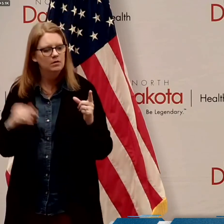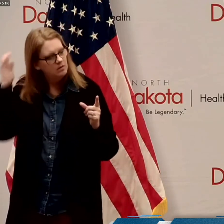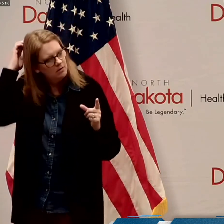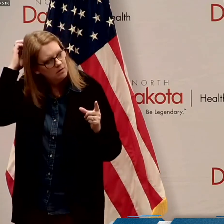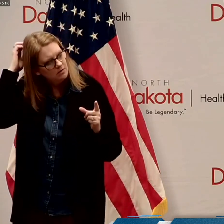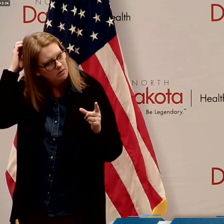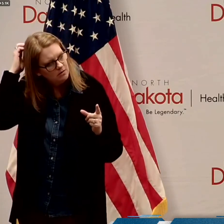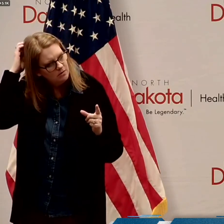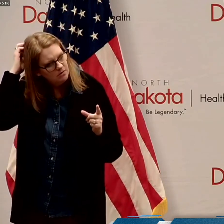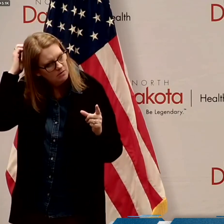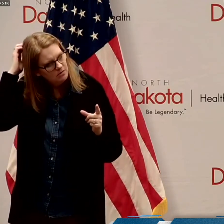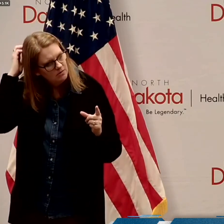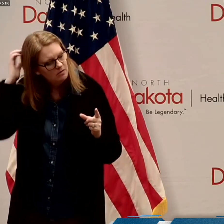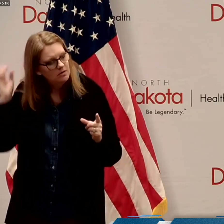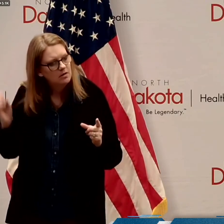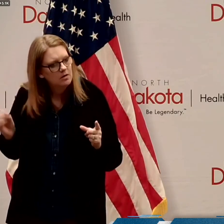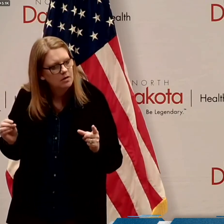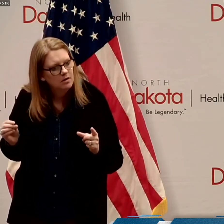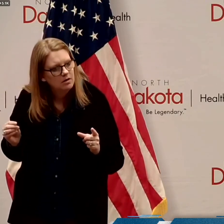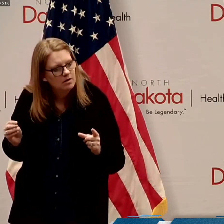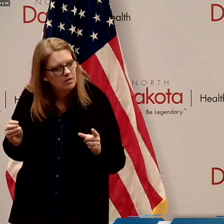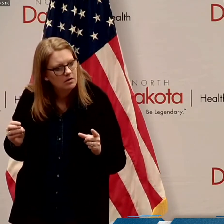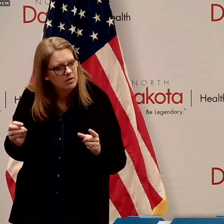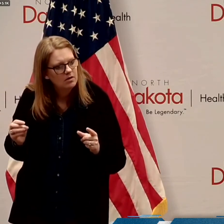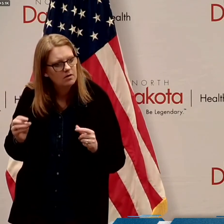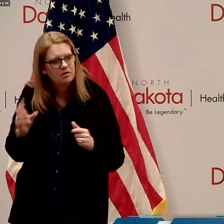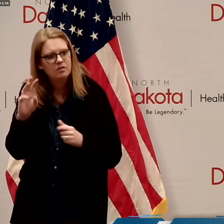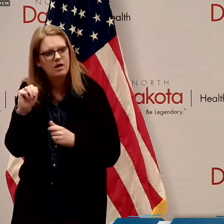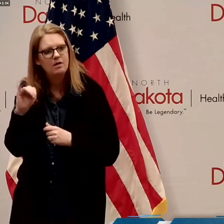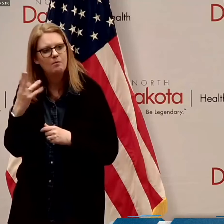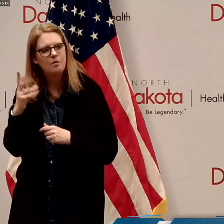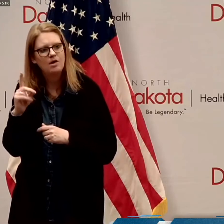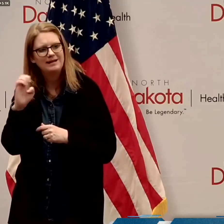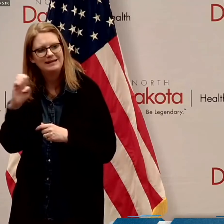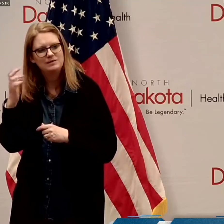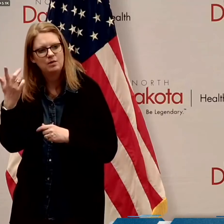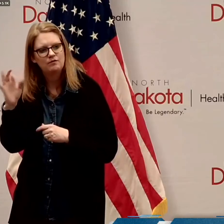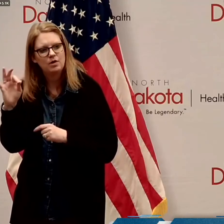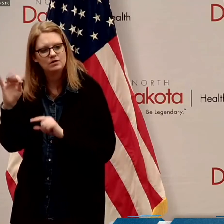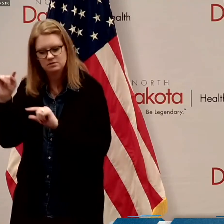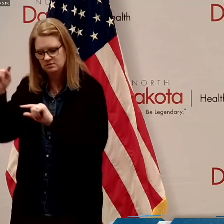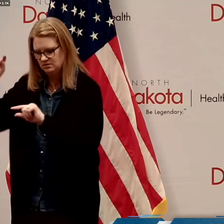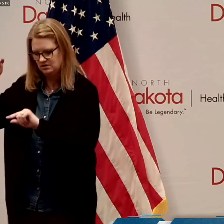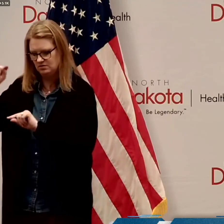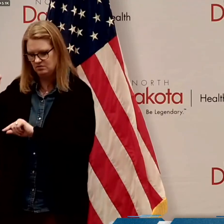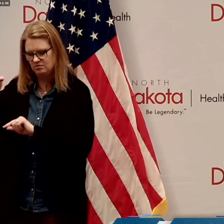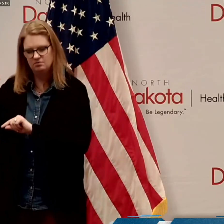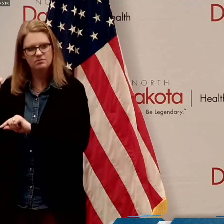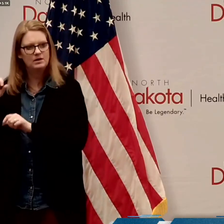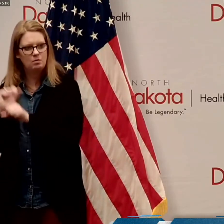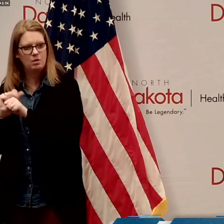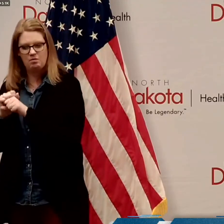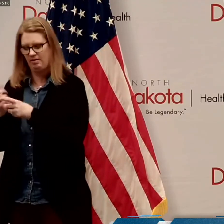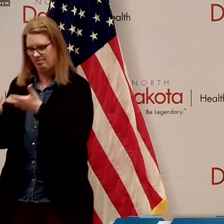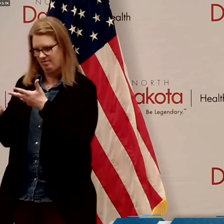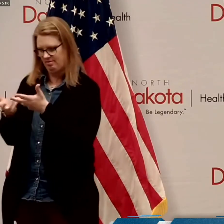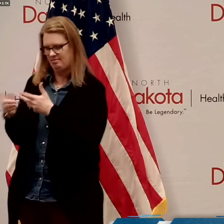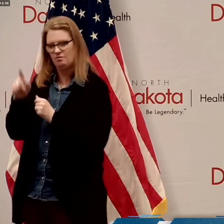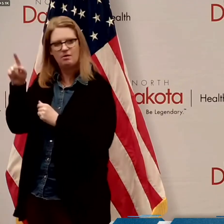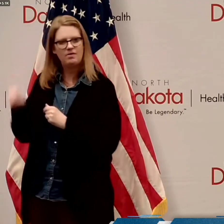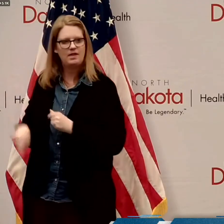Would there be a natural affinity with Moorhead and East Grand Forks and people along the River Valley especially? Yeah, absolutely. I mean, that's